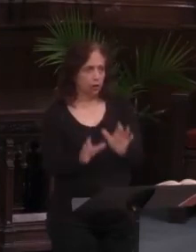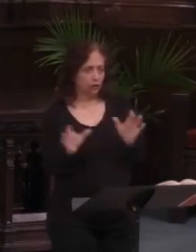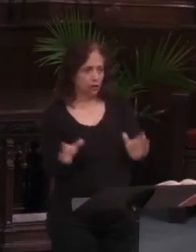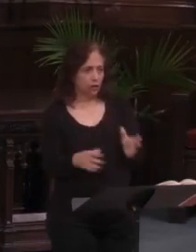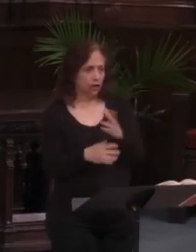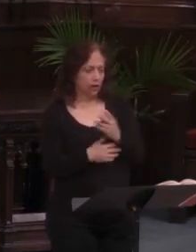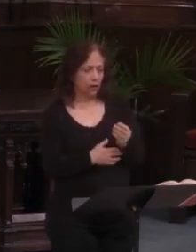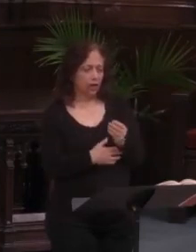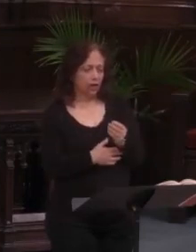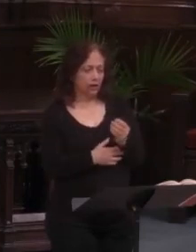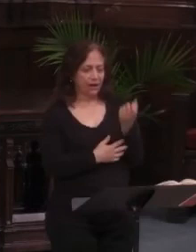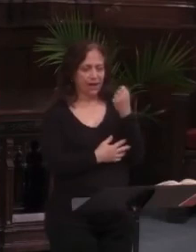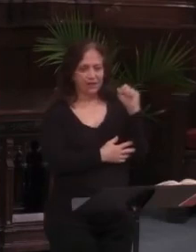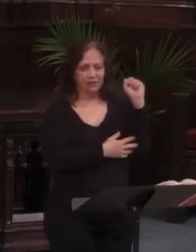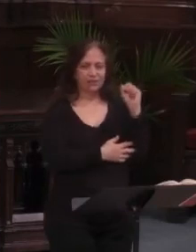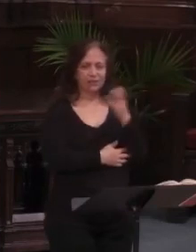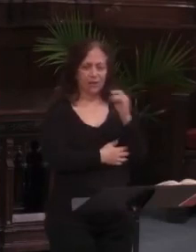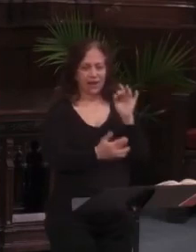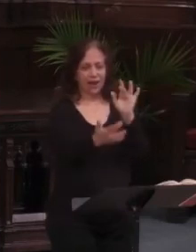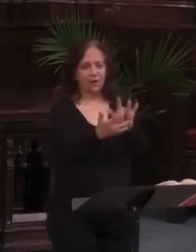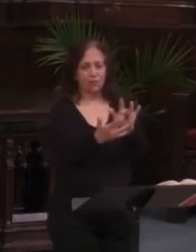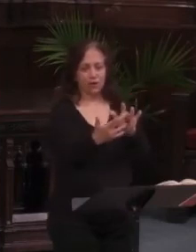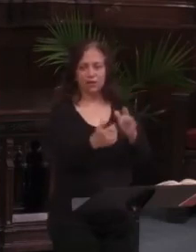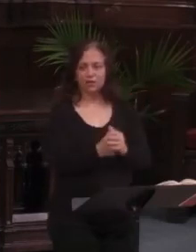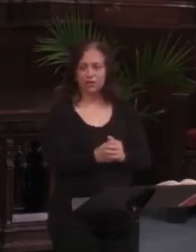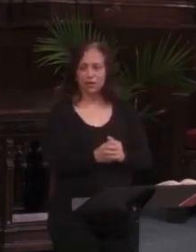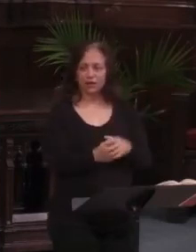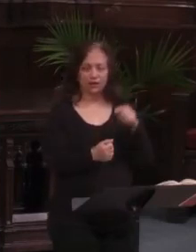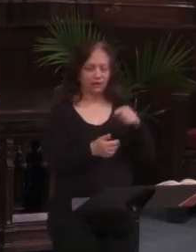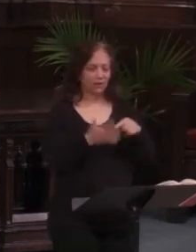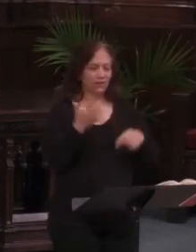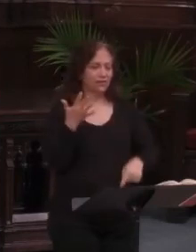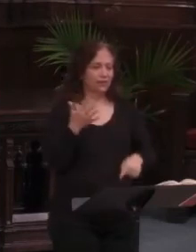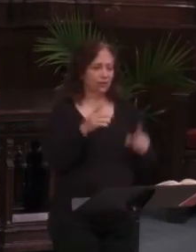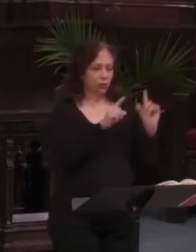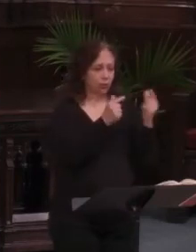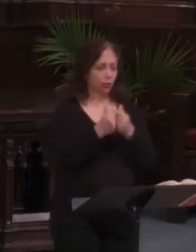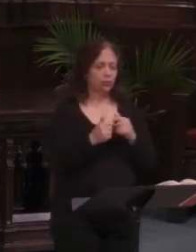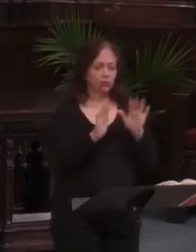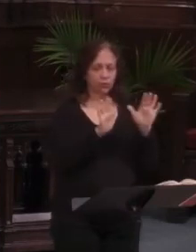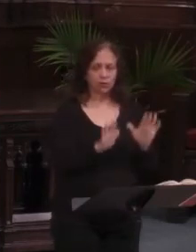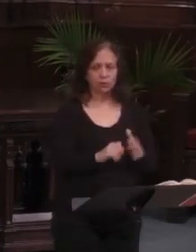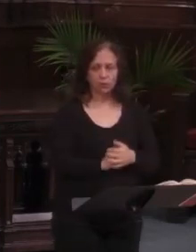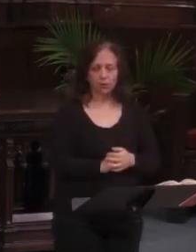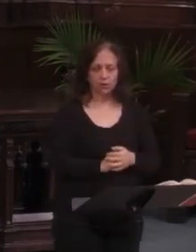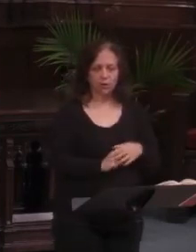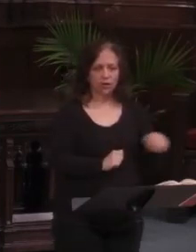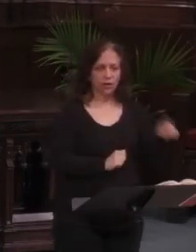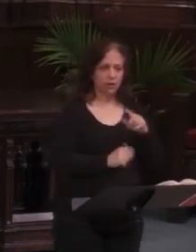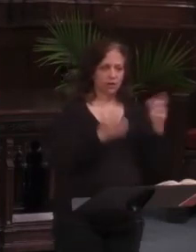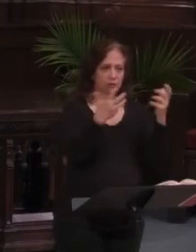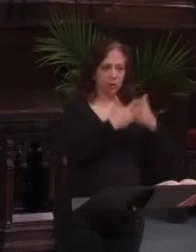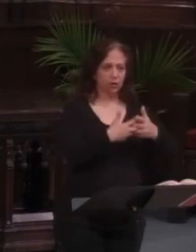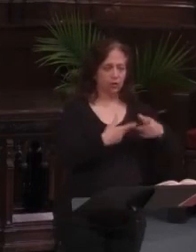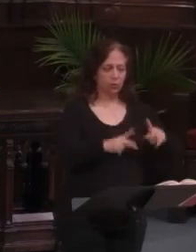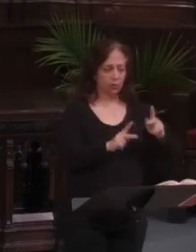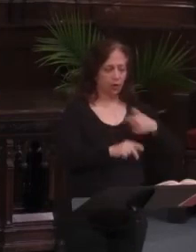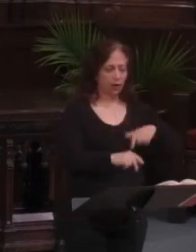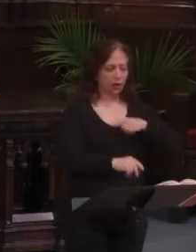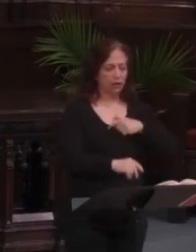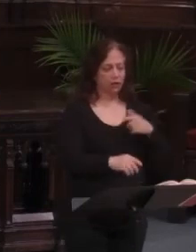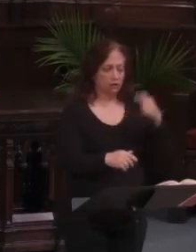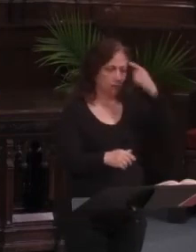and activism and outreach of these incredible groups. These partnerships allow us to open